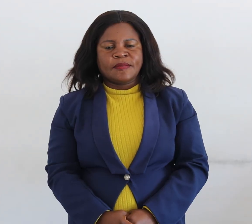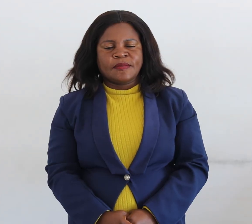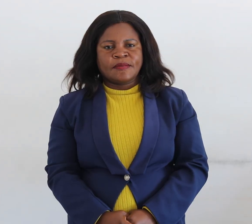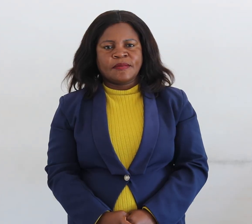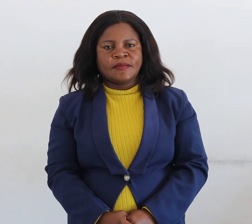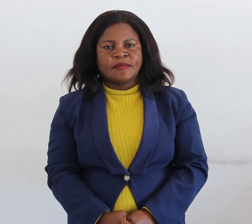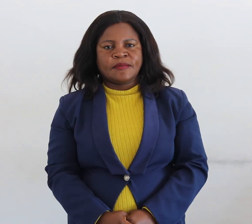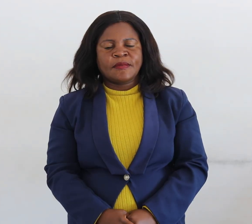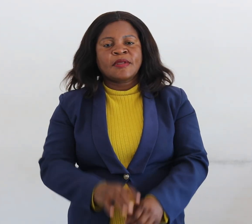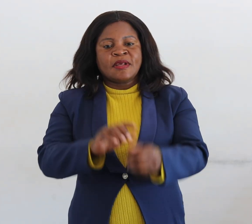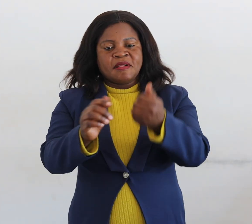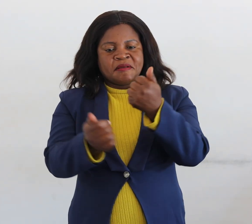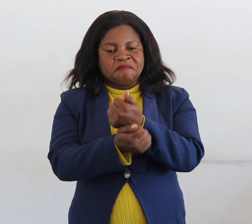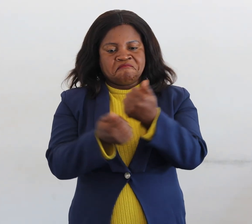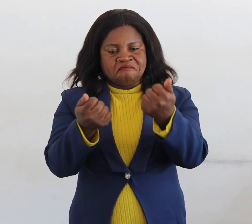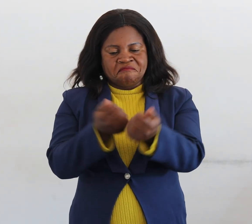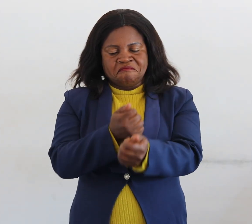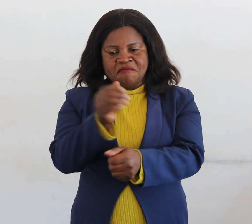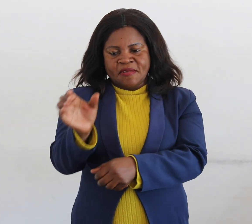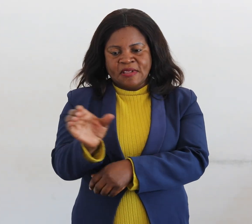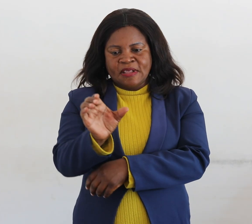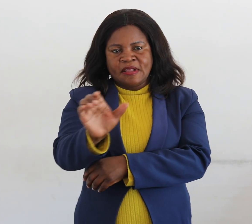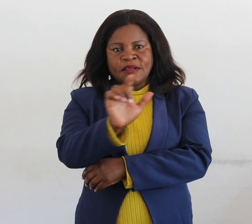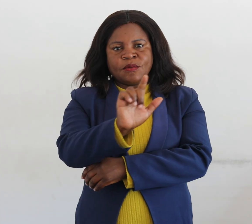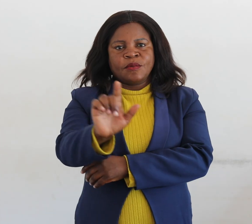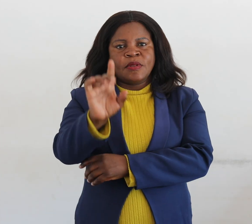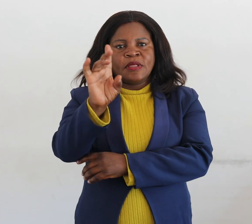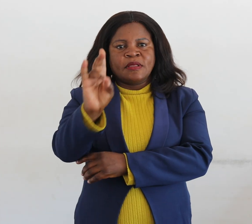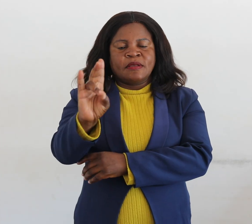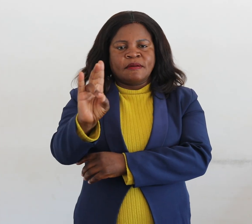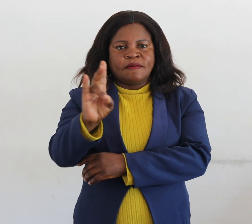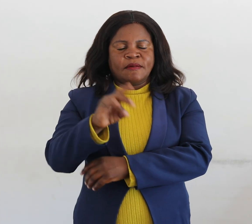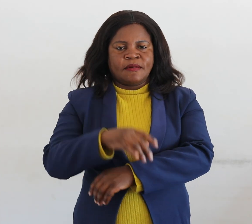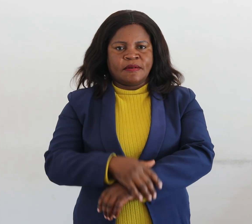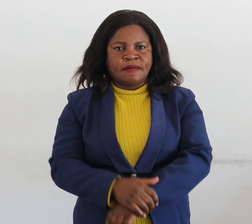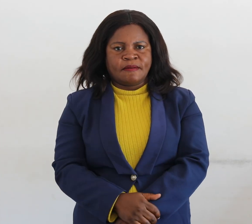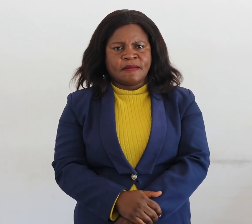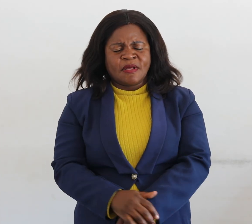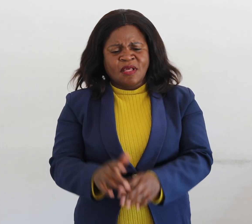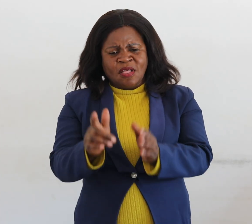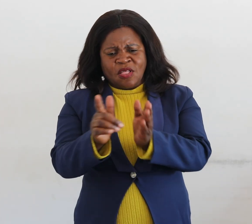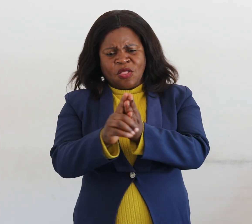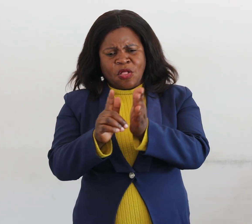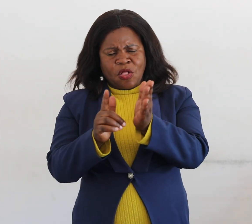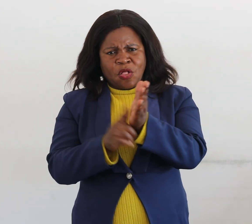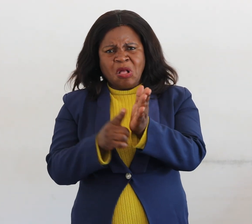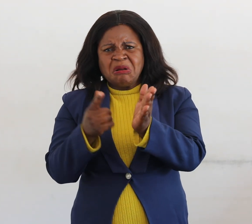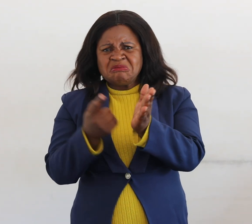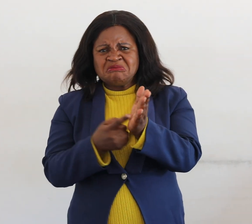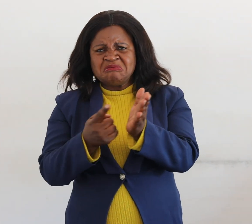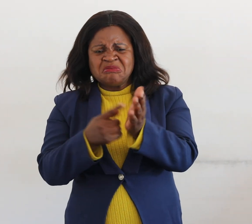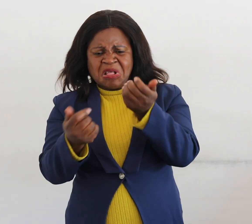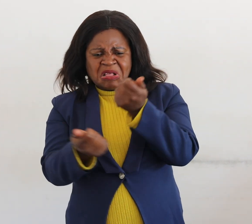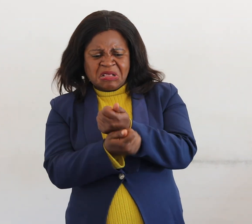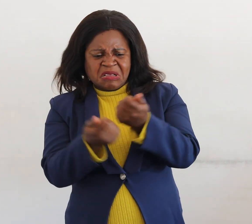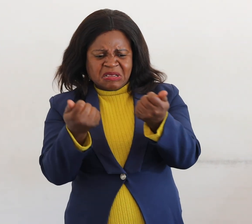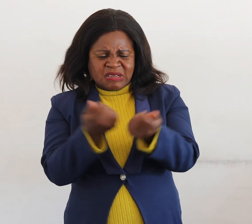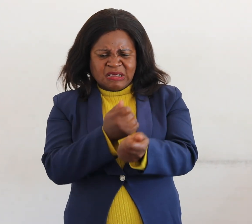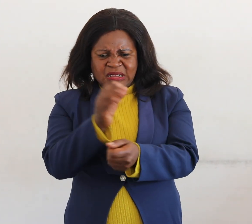Amendment of Section 27. The law changes the section reference from